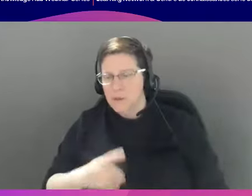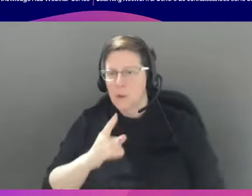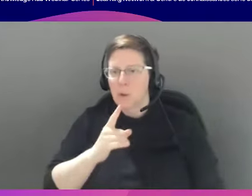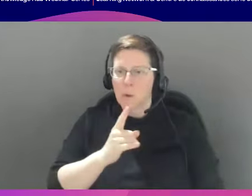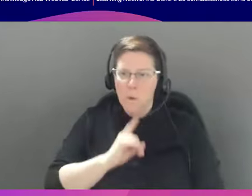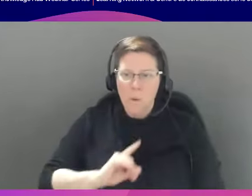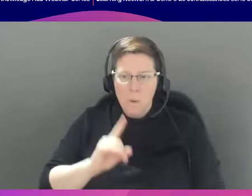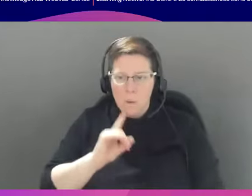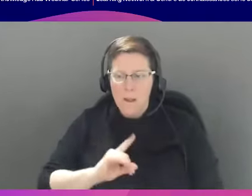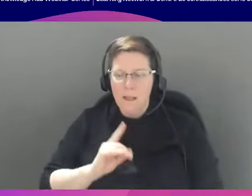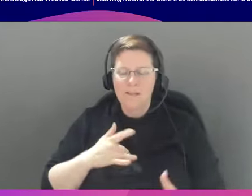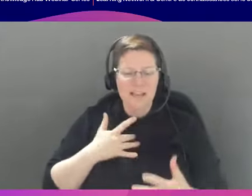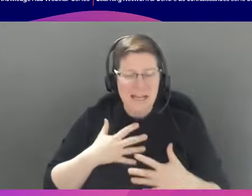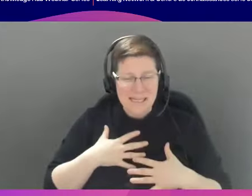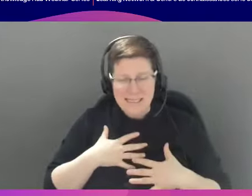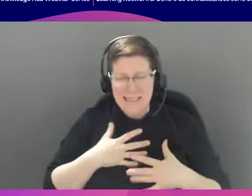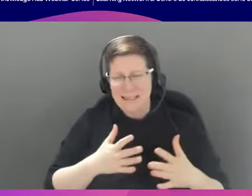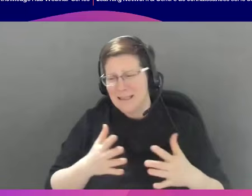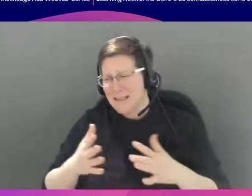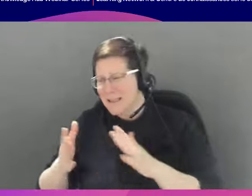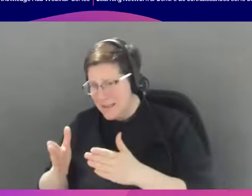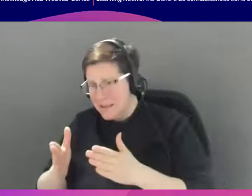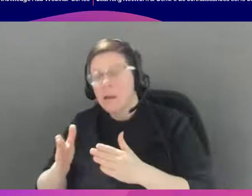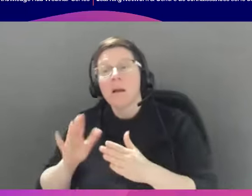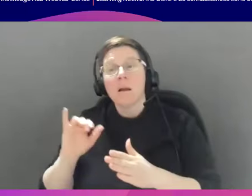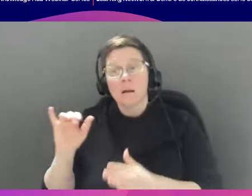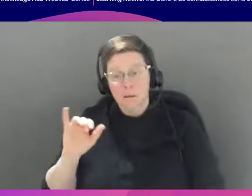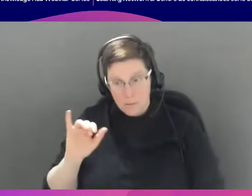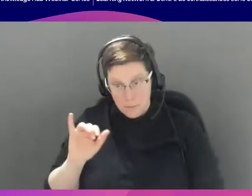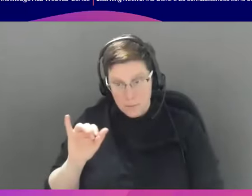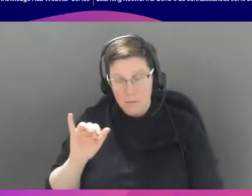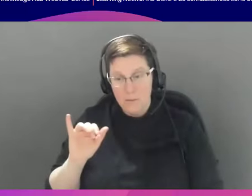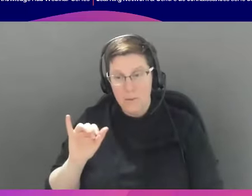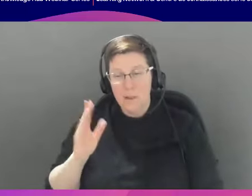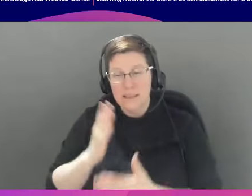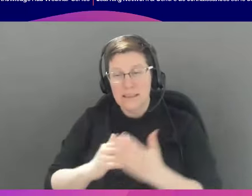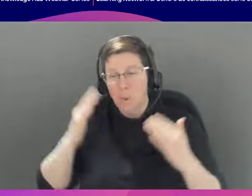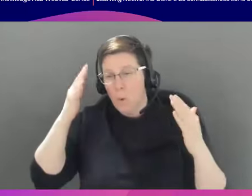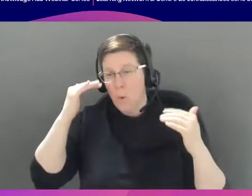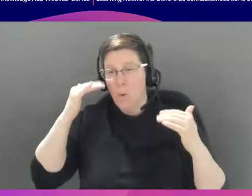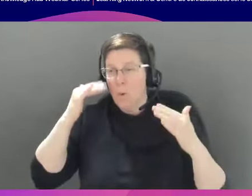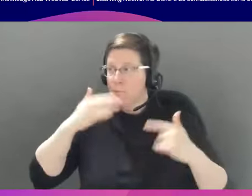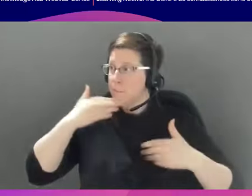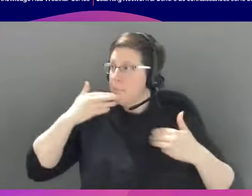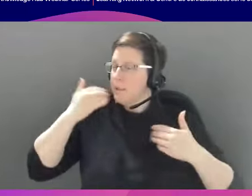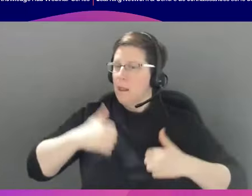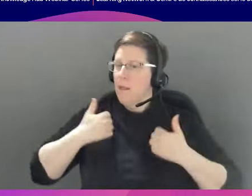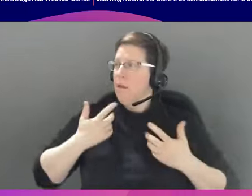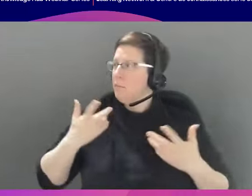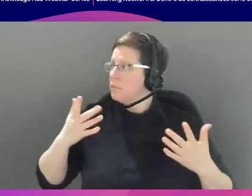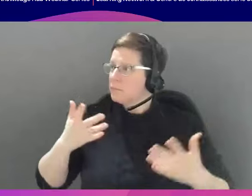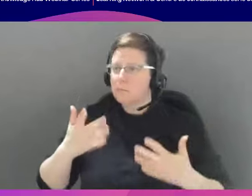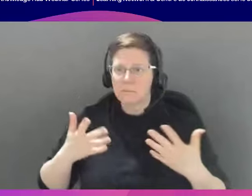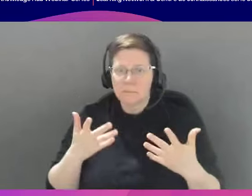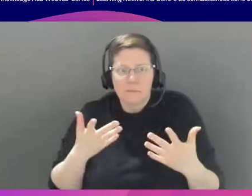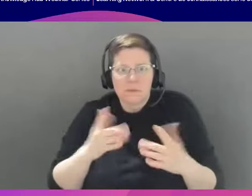would pull them back into the incel community, but then also a sense of hope for something different or